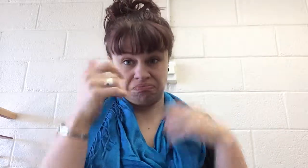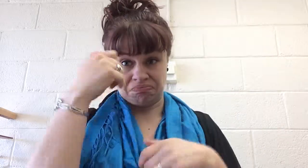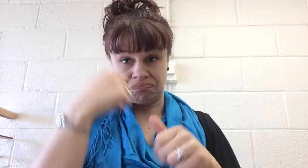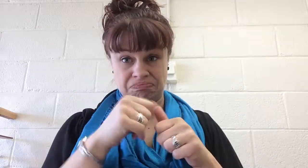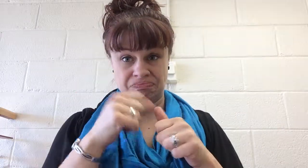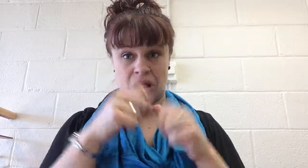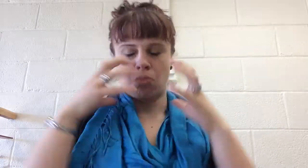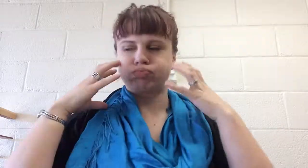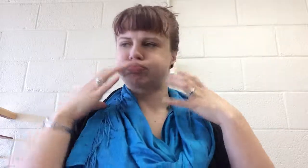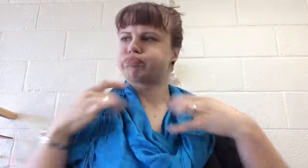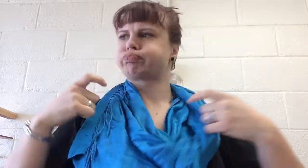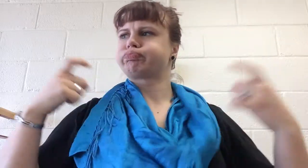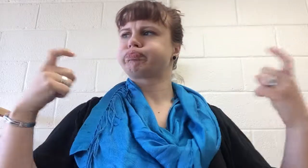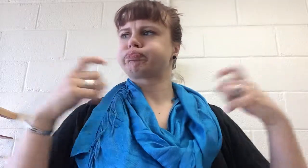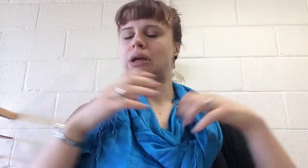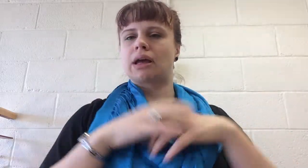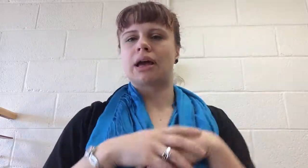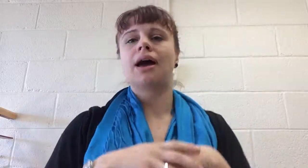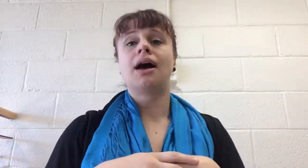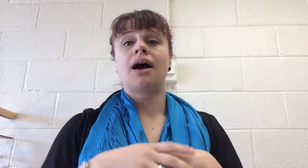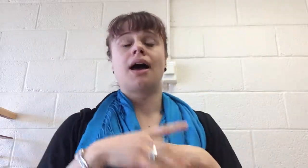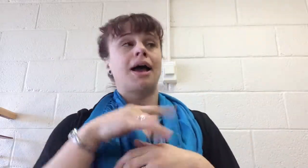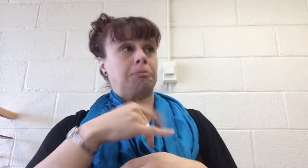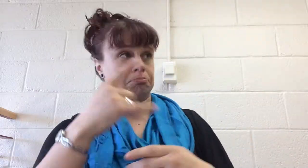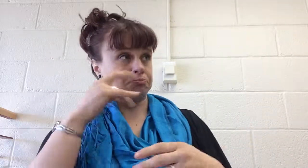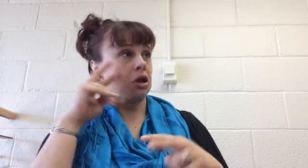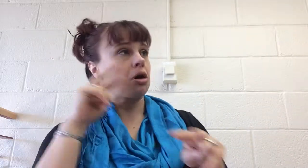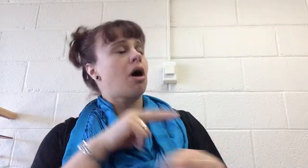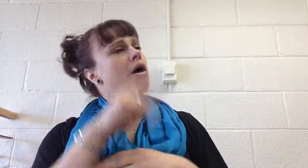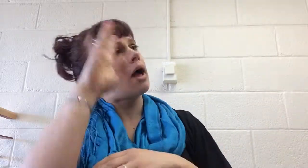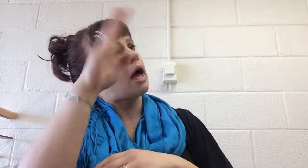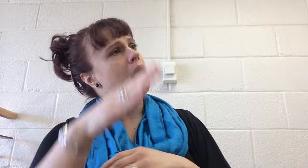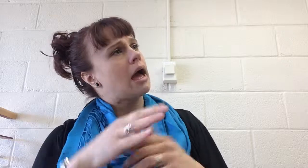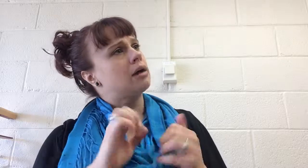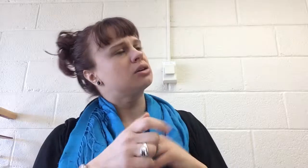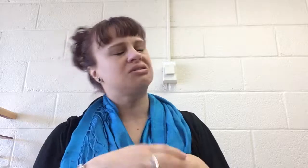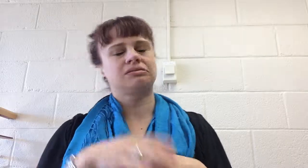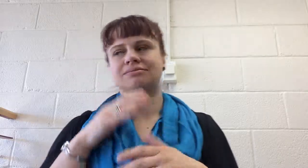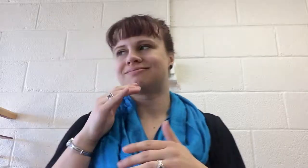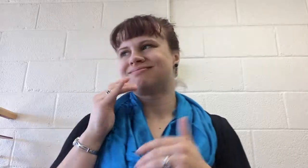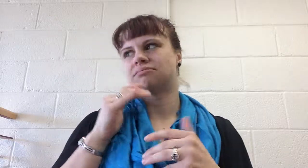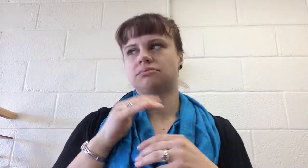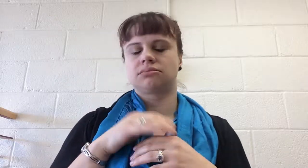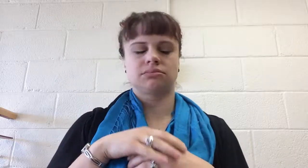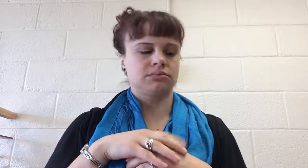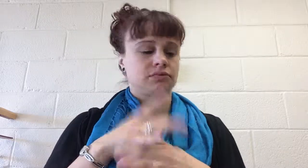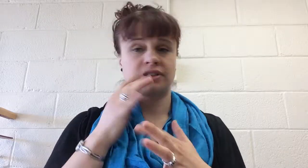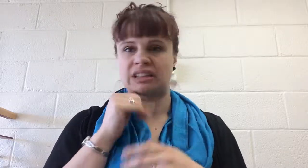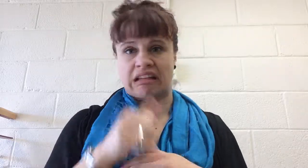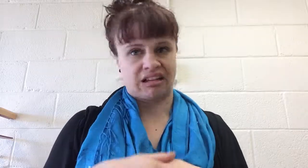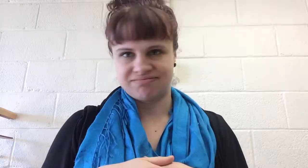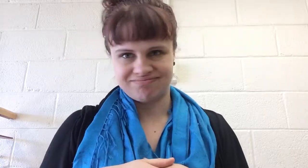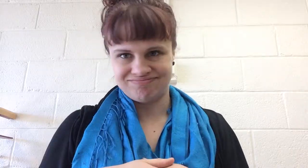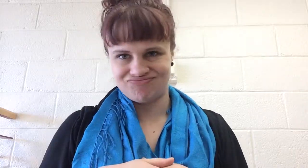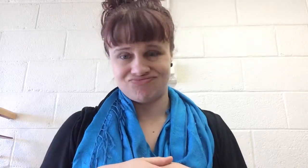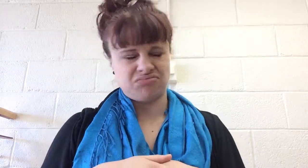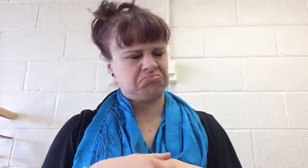remember you. How are you?" He did a quick smile and went back to work, prepping the table. Well,